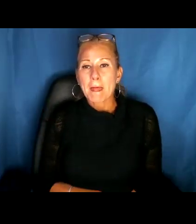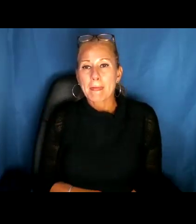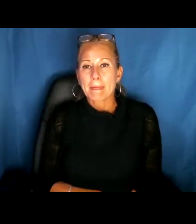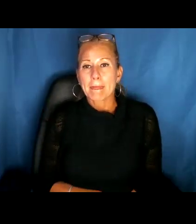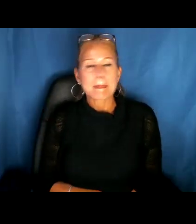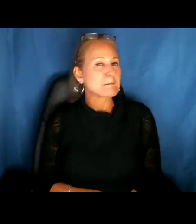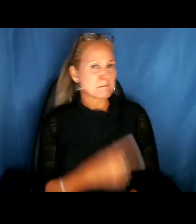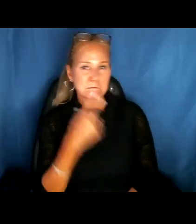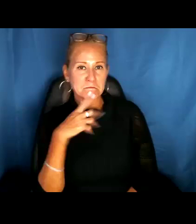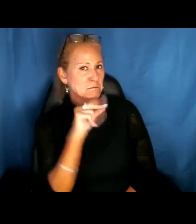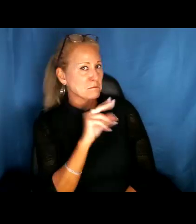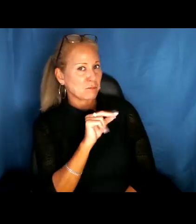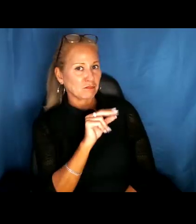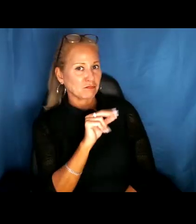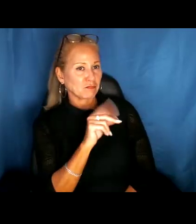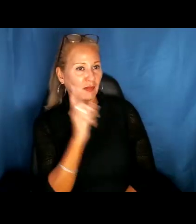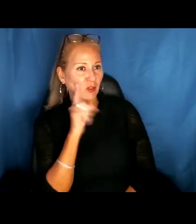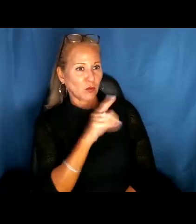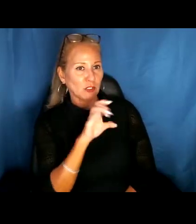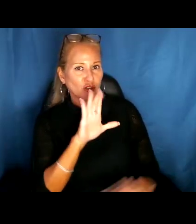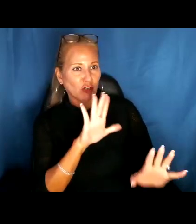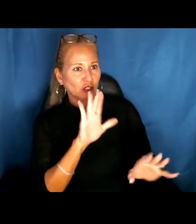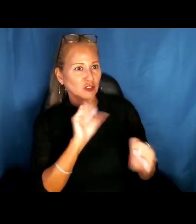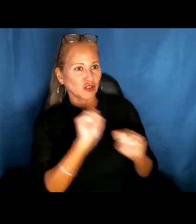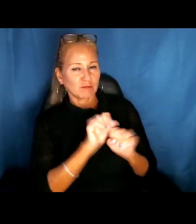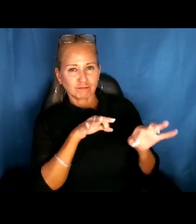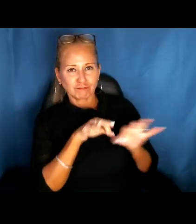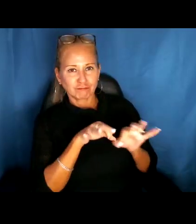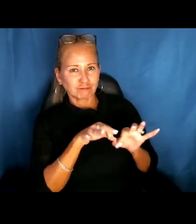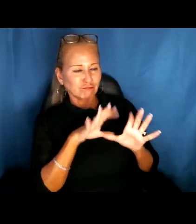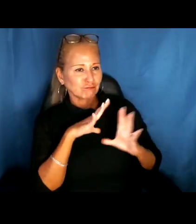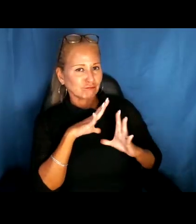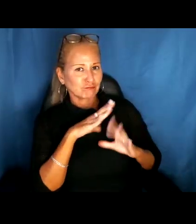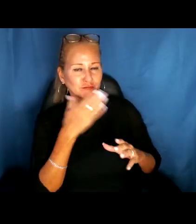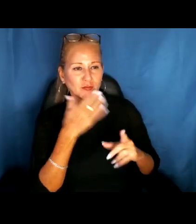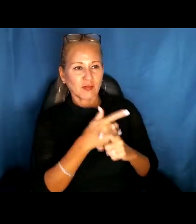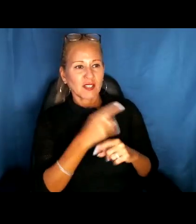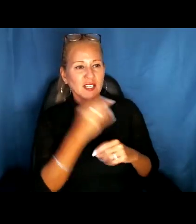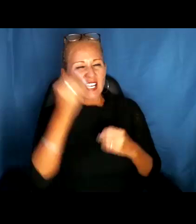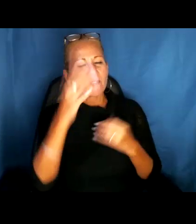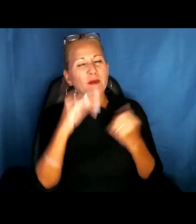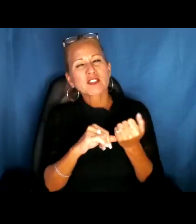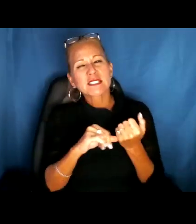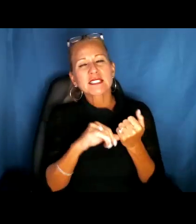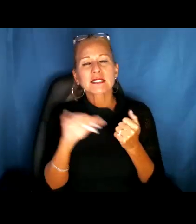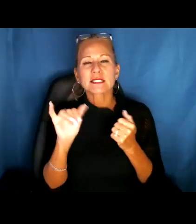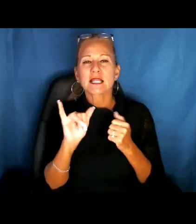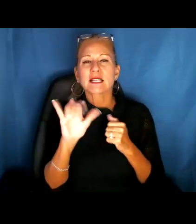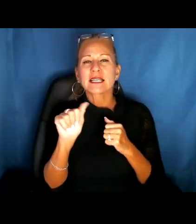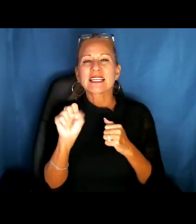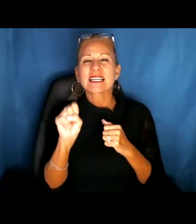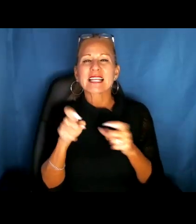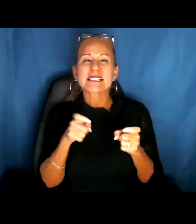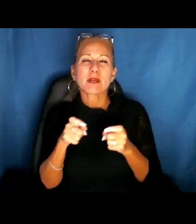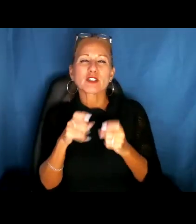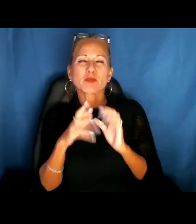Hey, Jen. No, I think that you did a really great job explaining. Yep, the information and assistance is kind of the case management